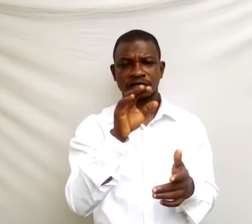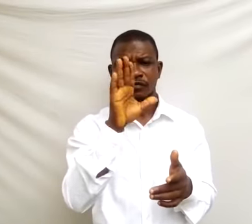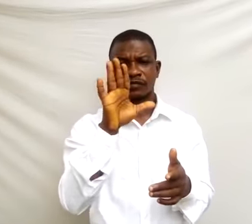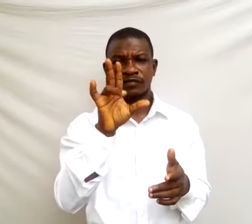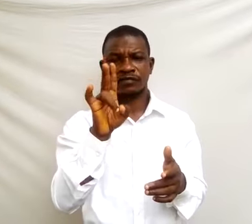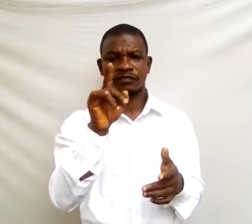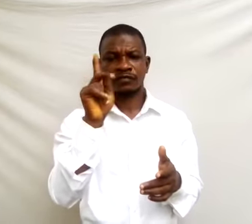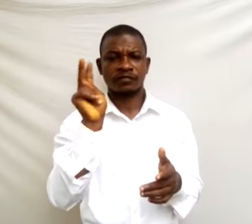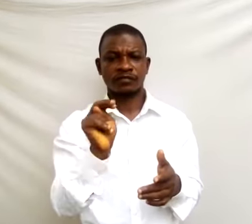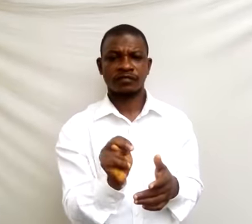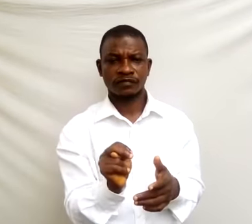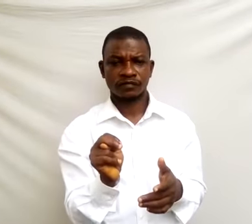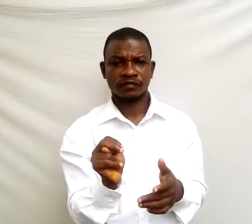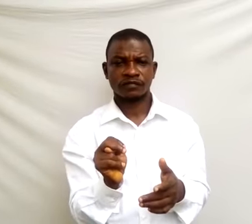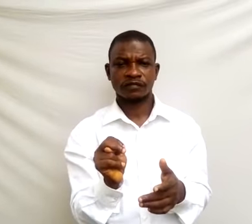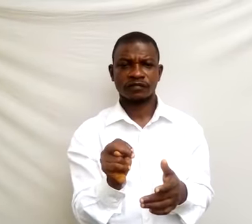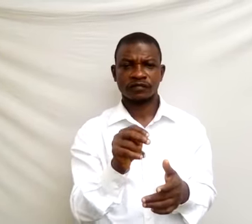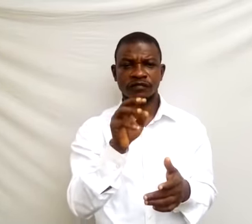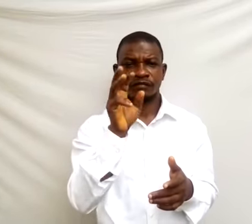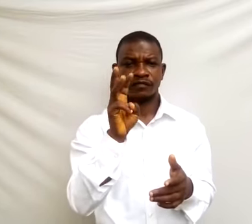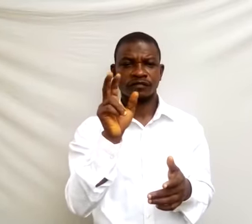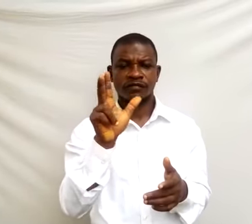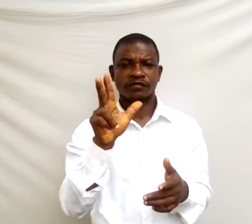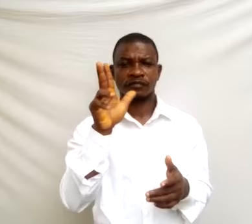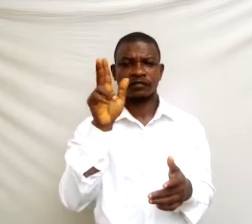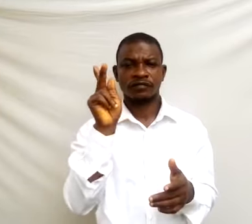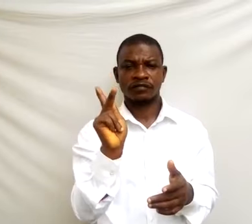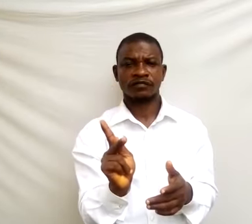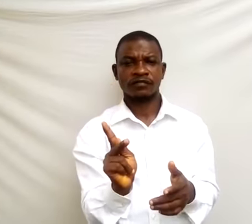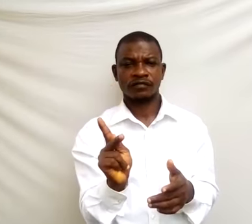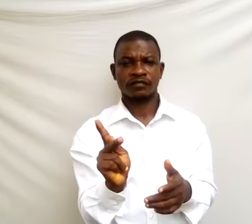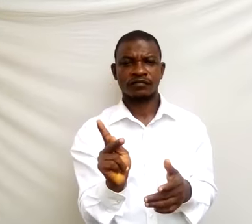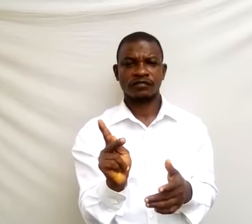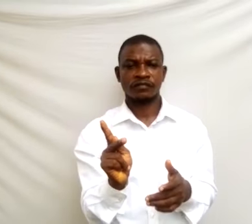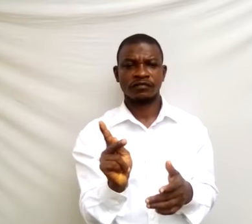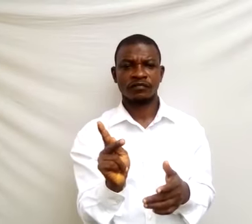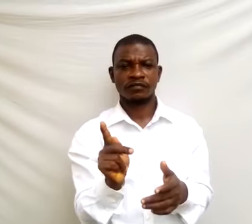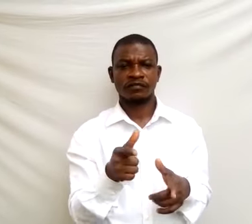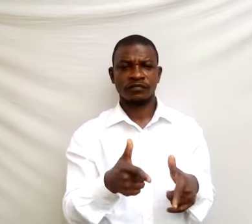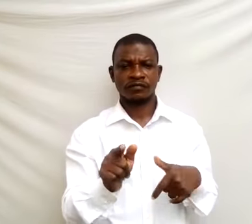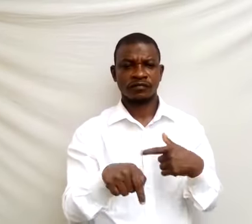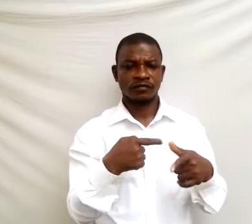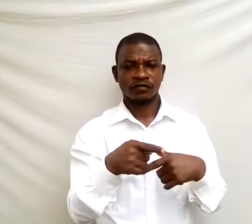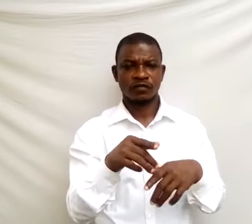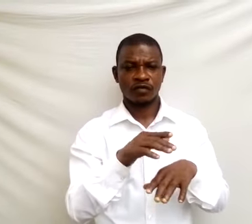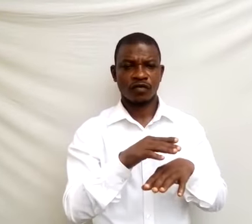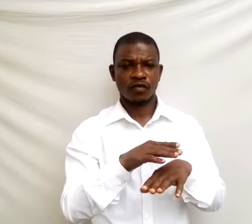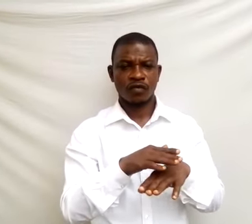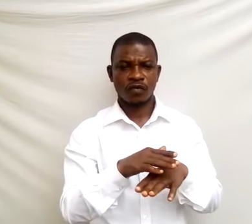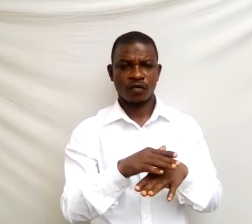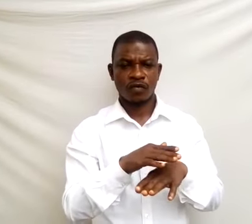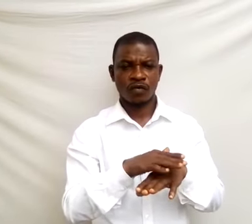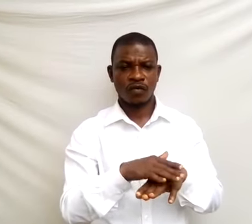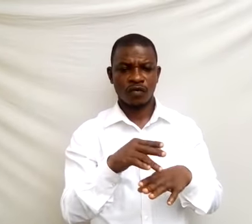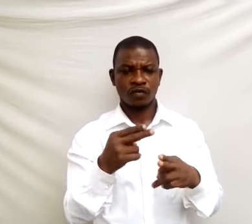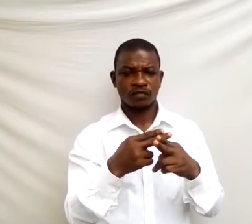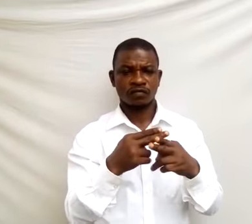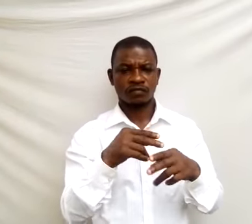1,157 naira 63 kobo. Let's go on a short break.